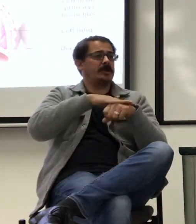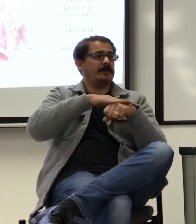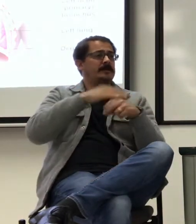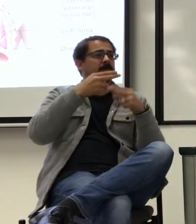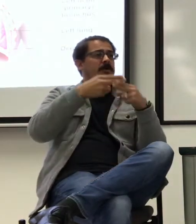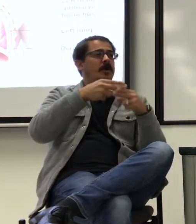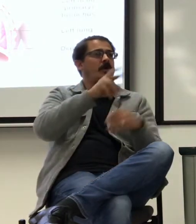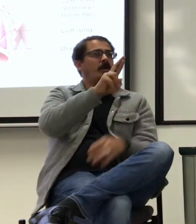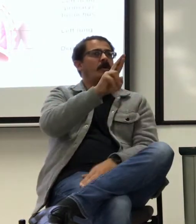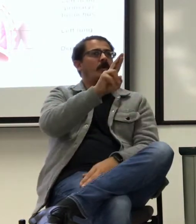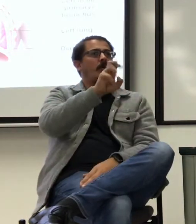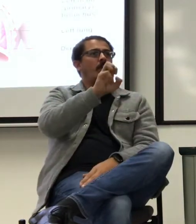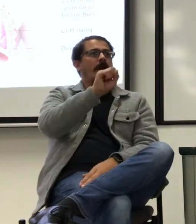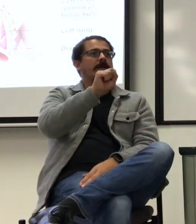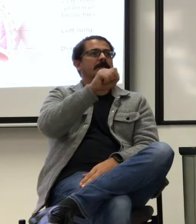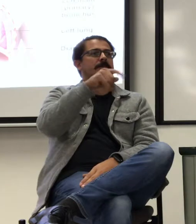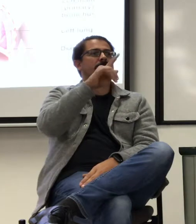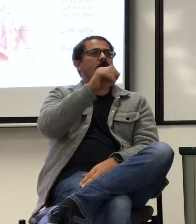membrane.